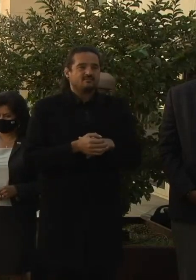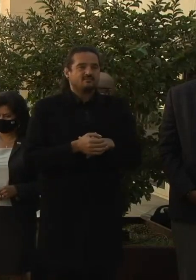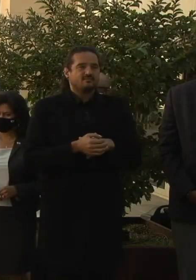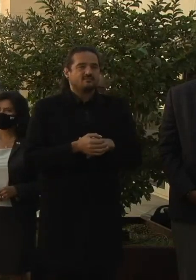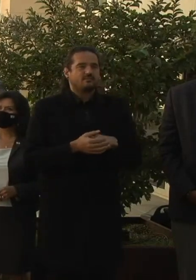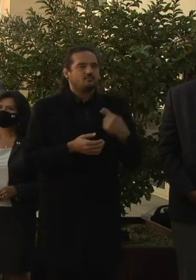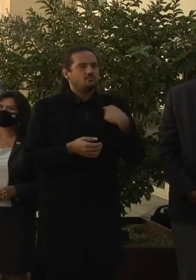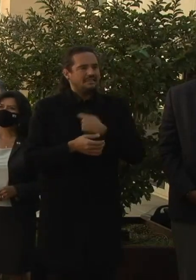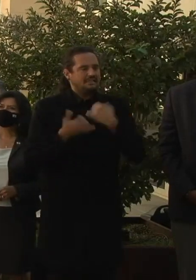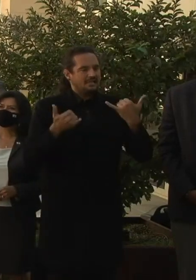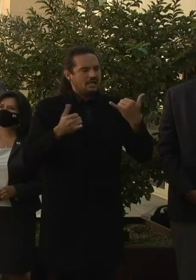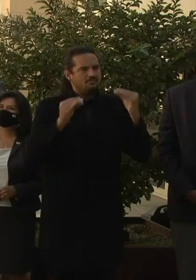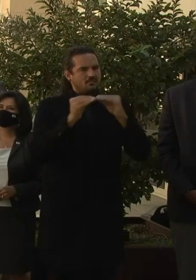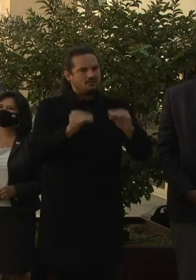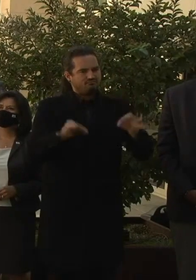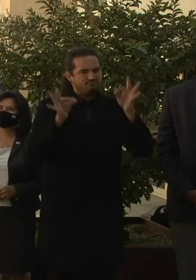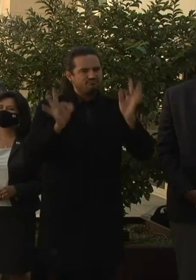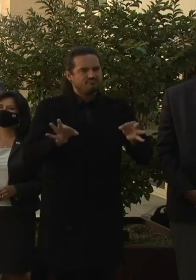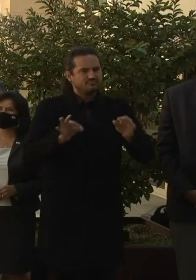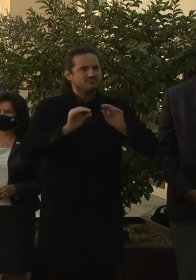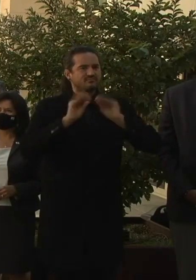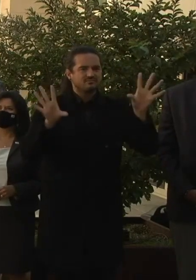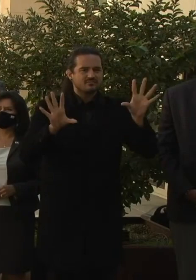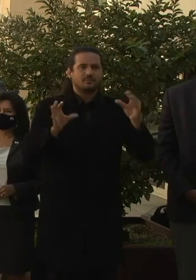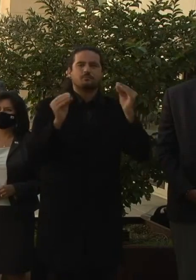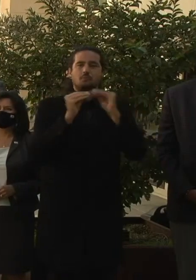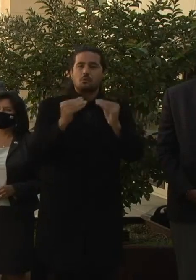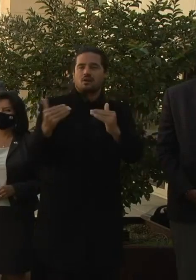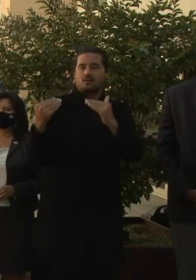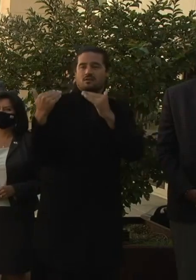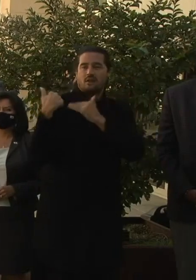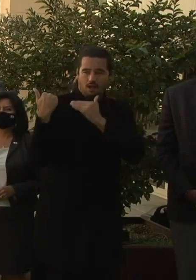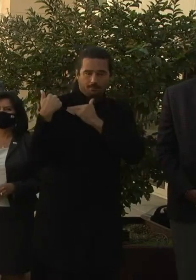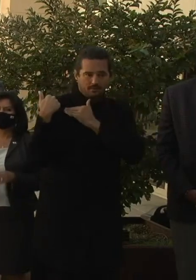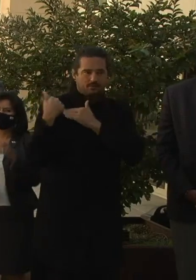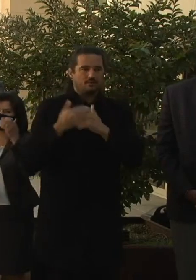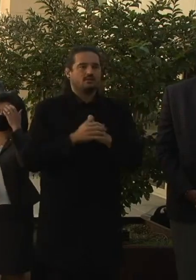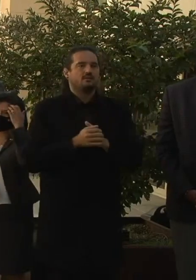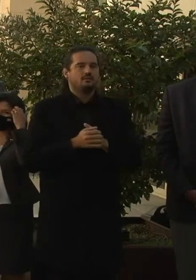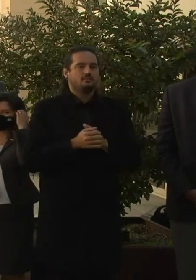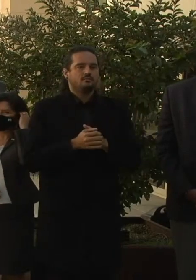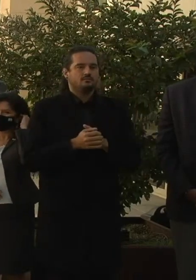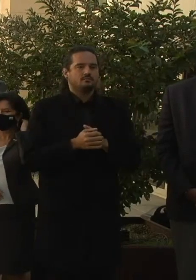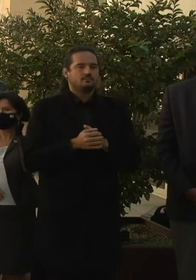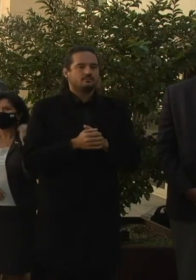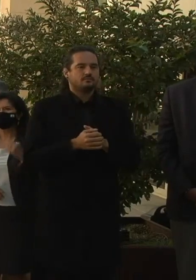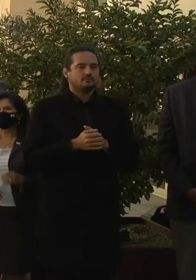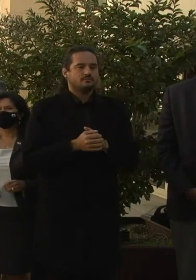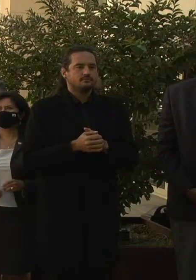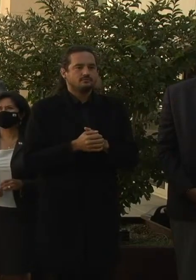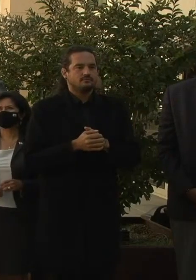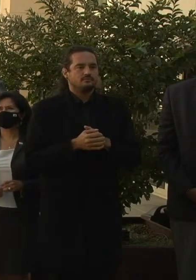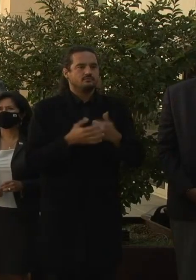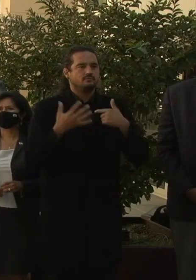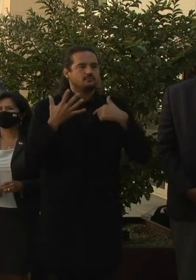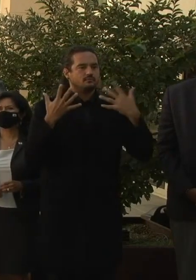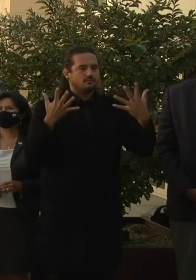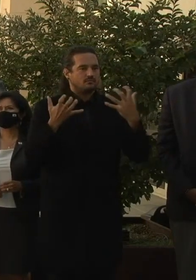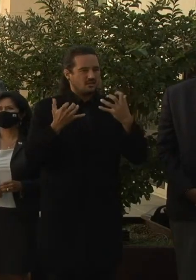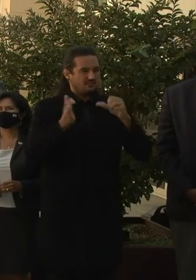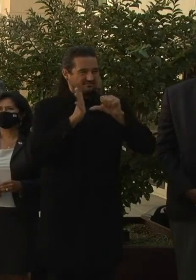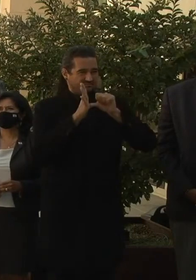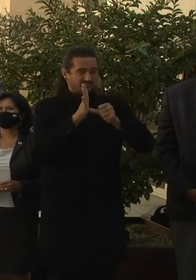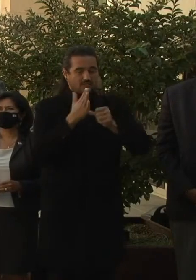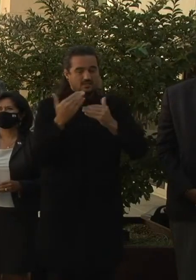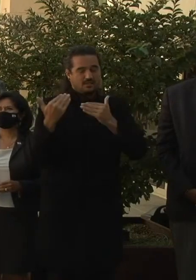closing, accountability. And I really want to impress upon you the significance of that point. And I appreciate